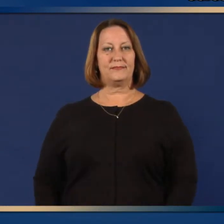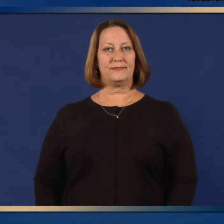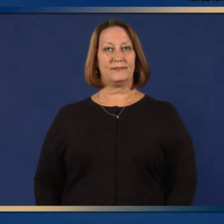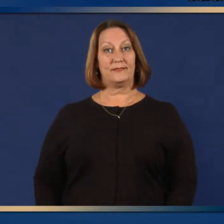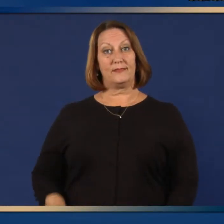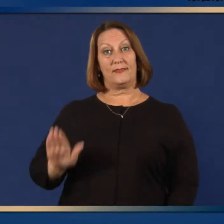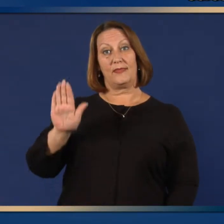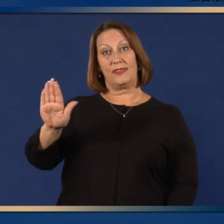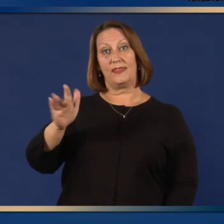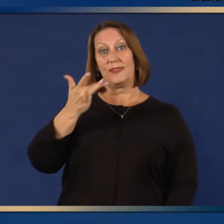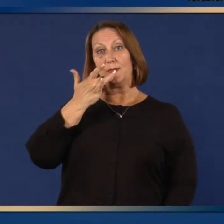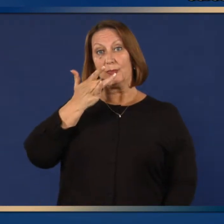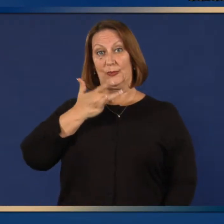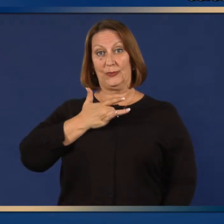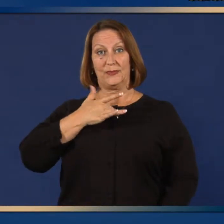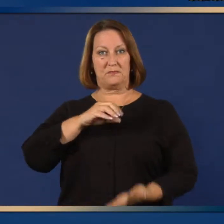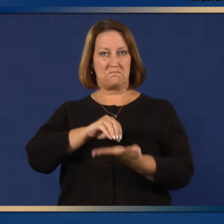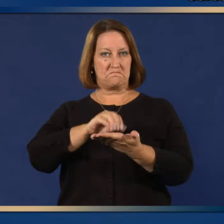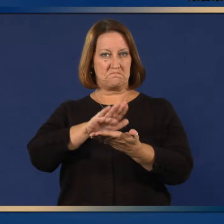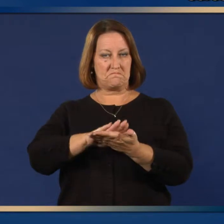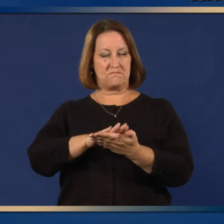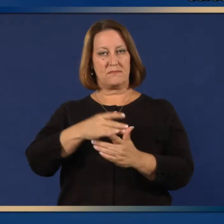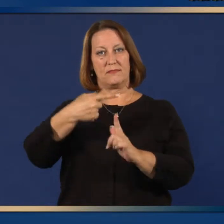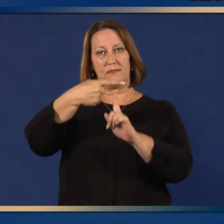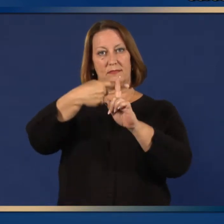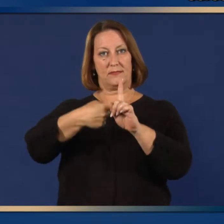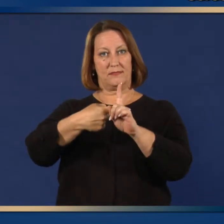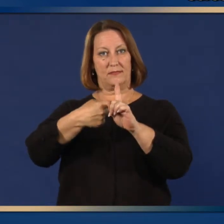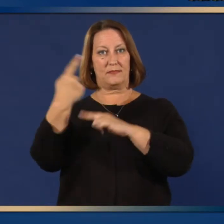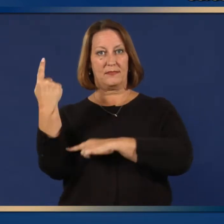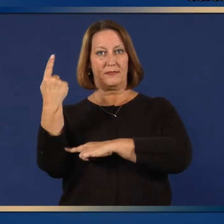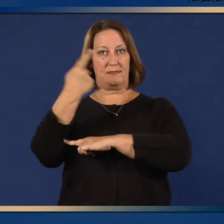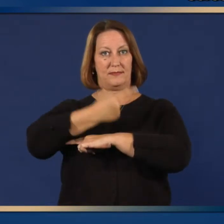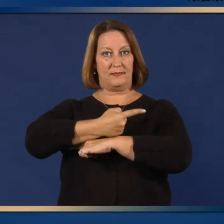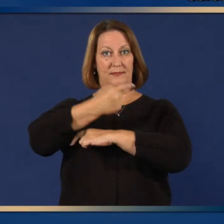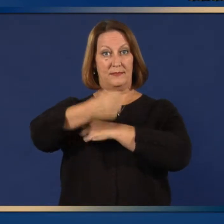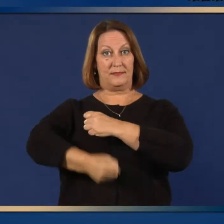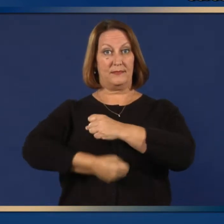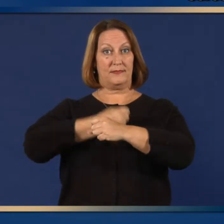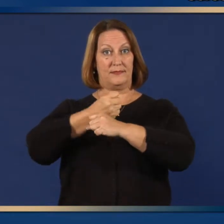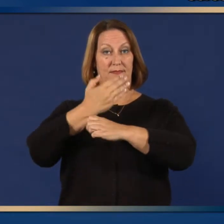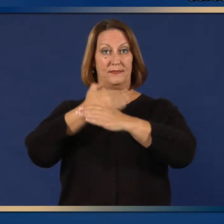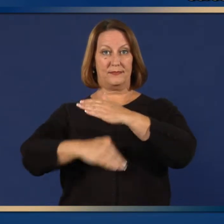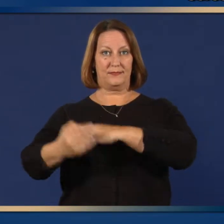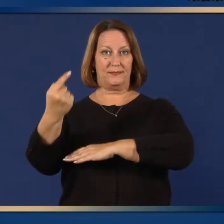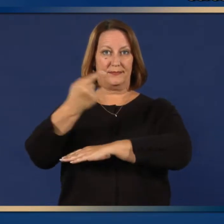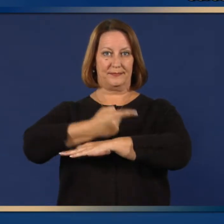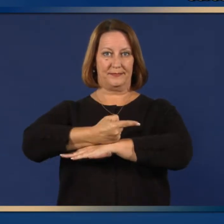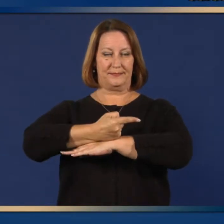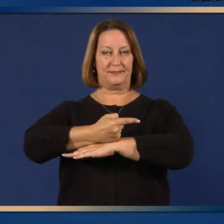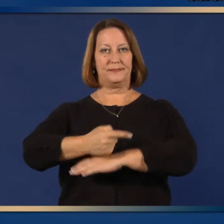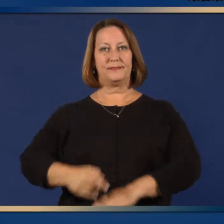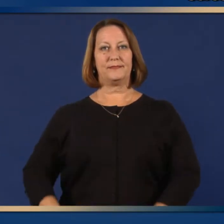Date of birth, month, day,